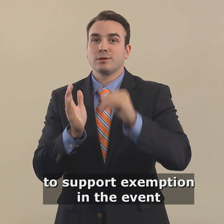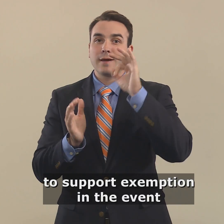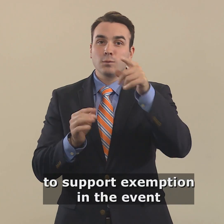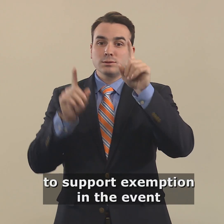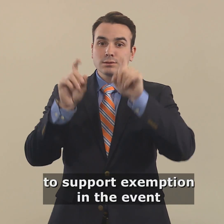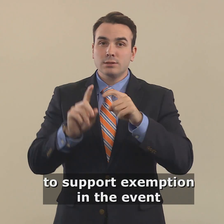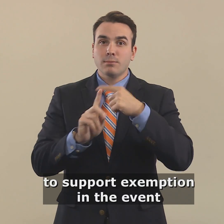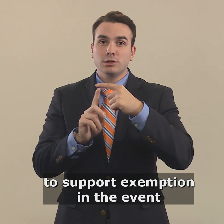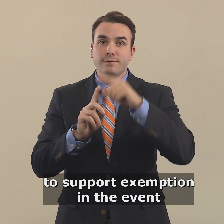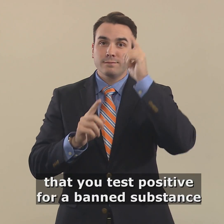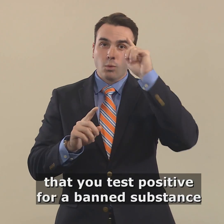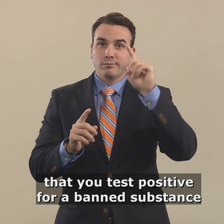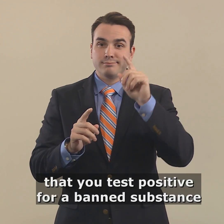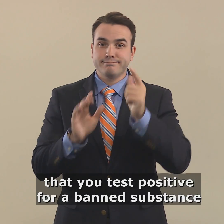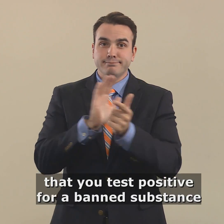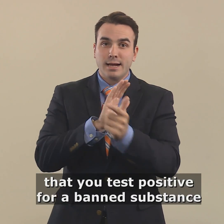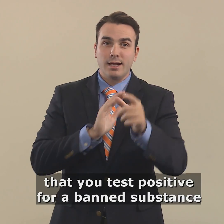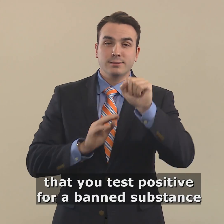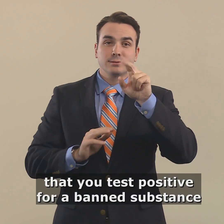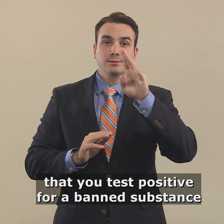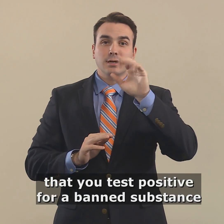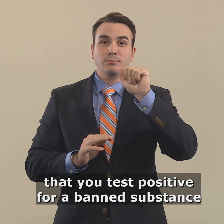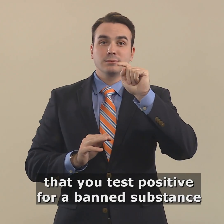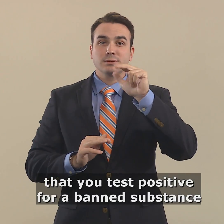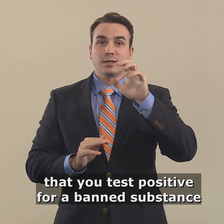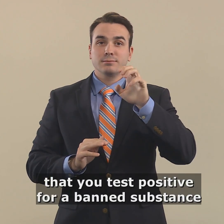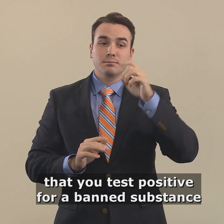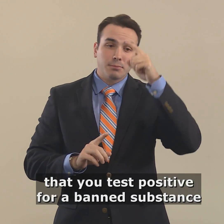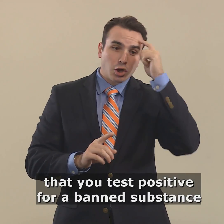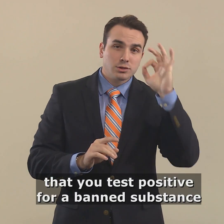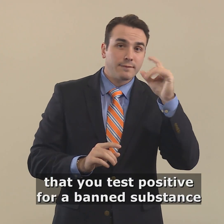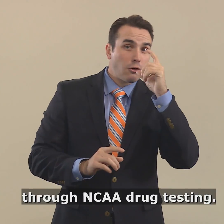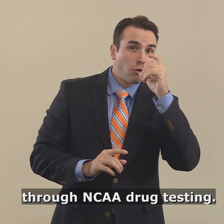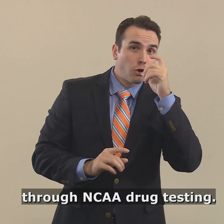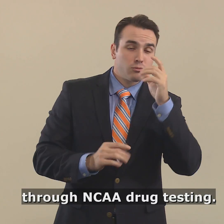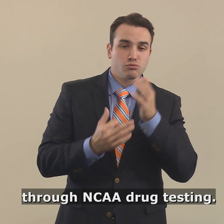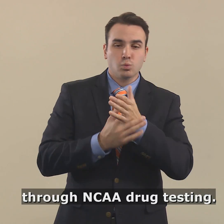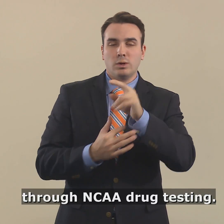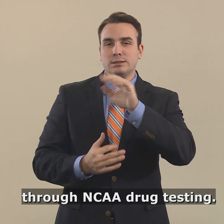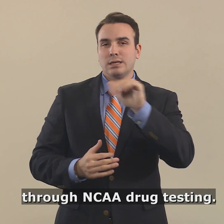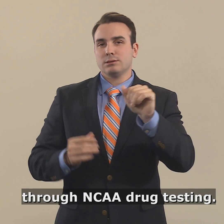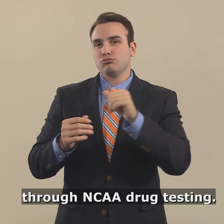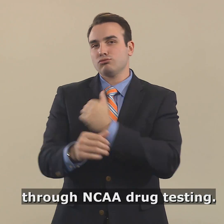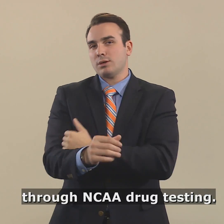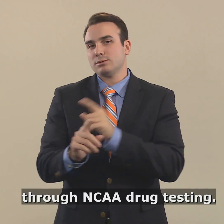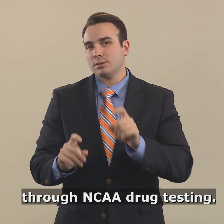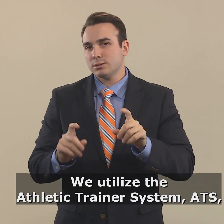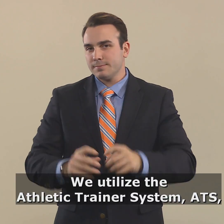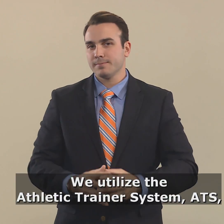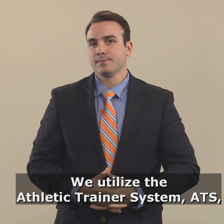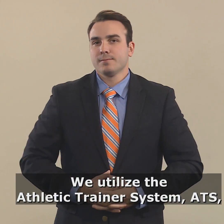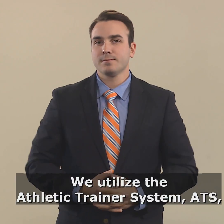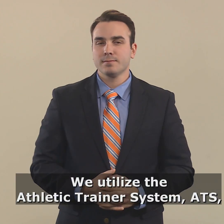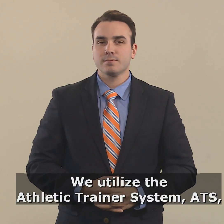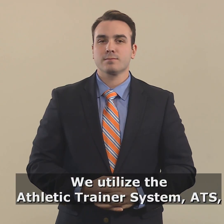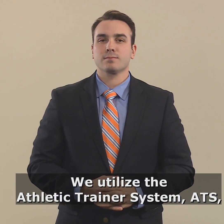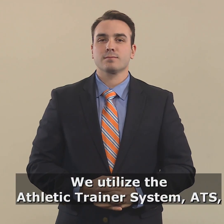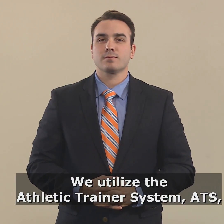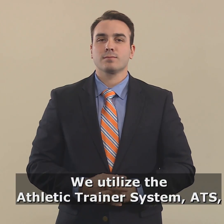exemption in the event that you test positive for a banned substance through NCAA drug testing. We utilize the Athletic Trainer